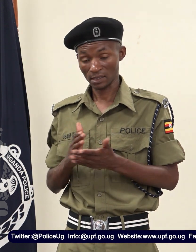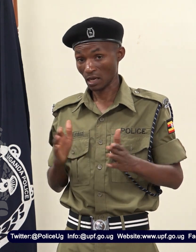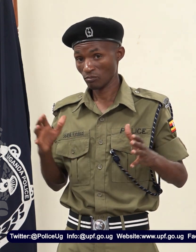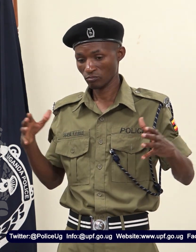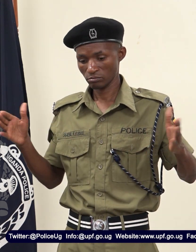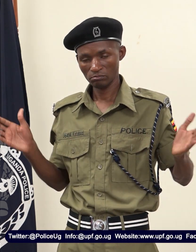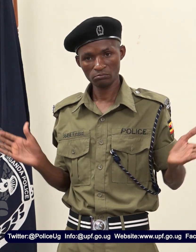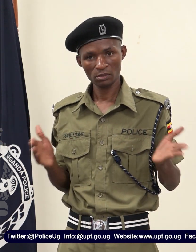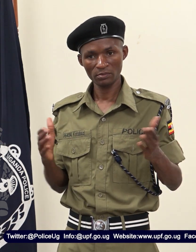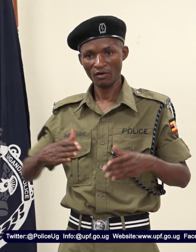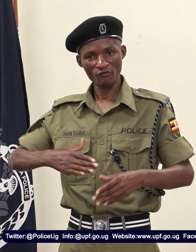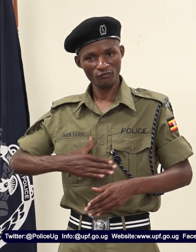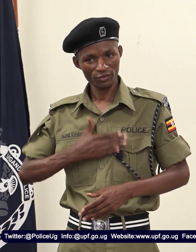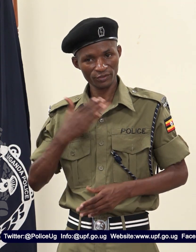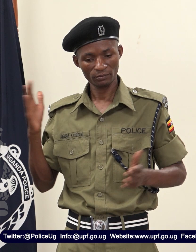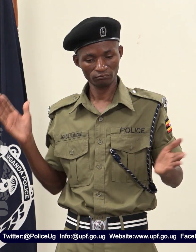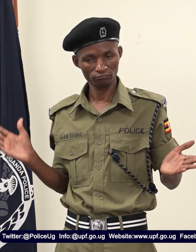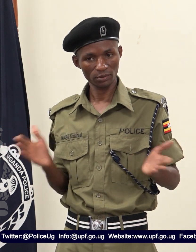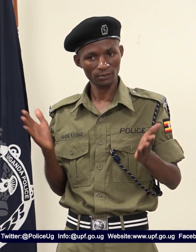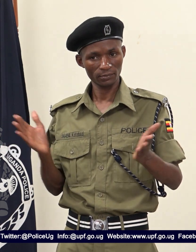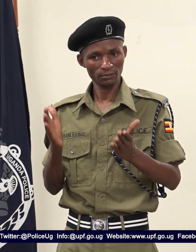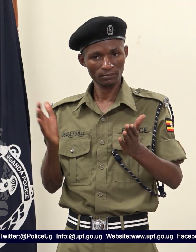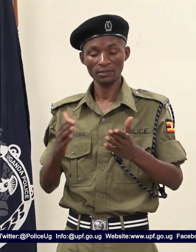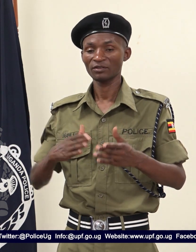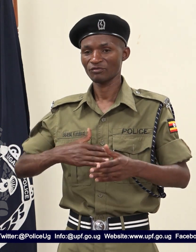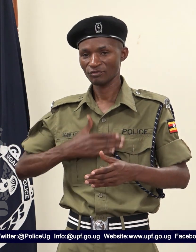mobilization tours are vulnerable,